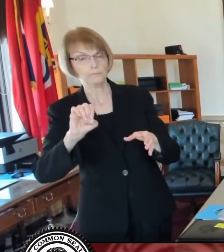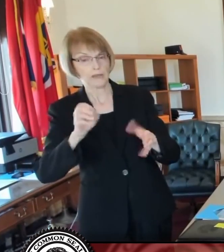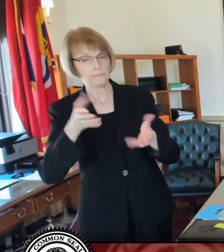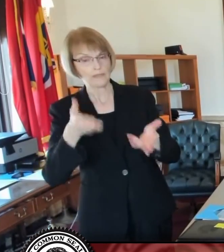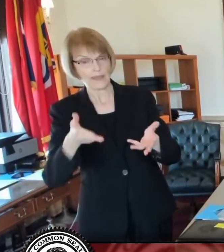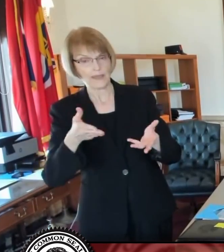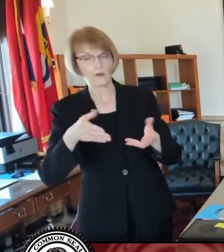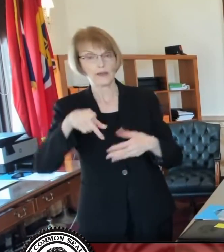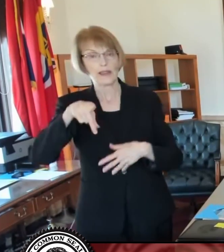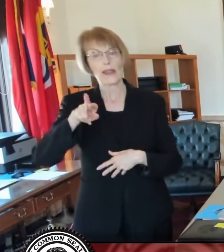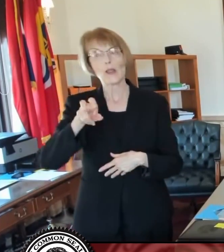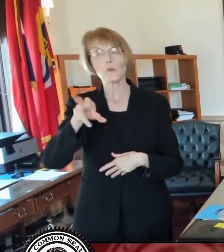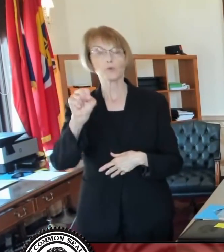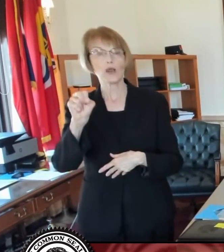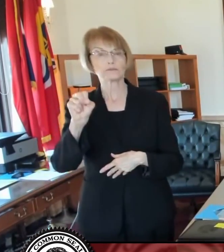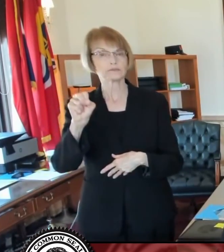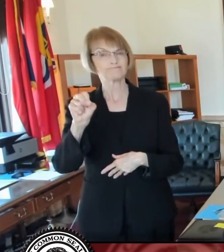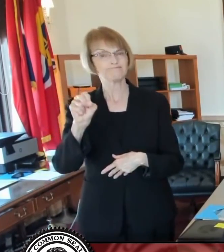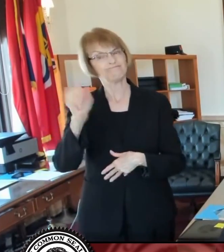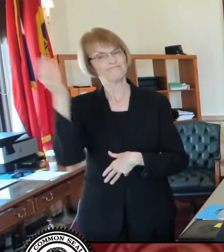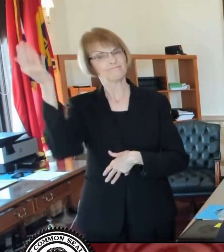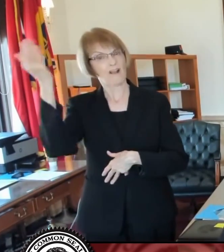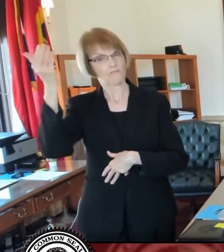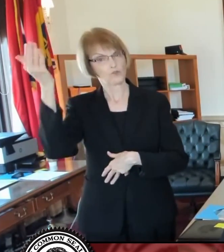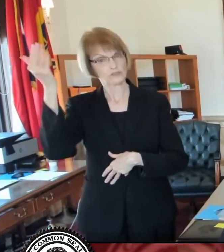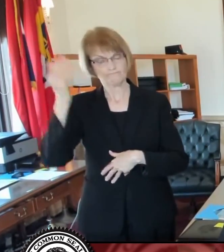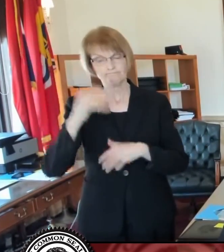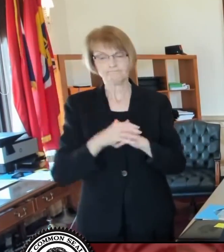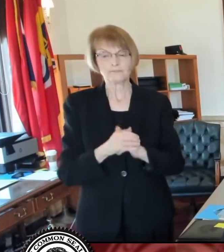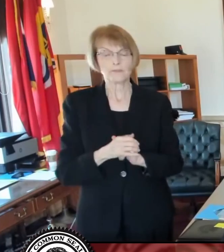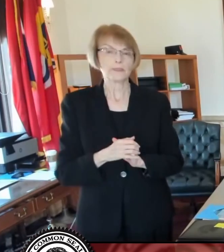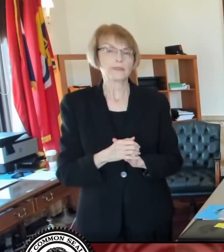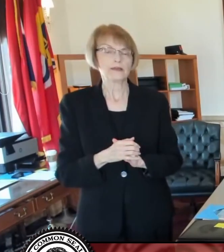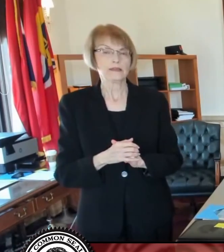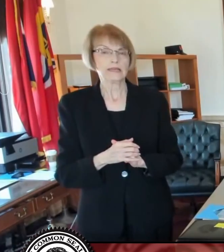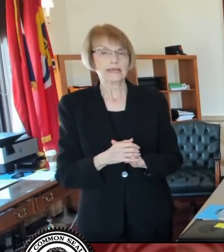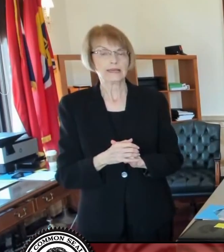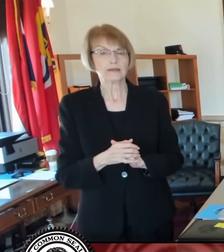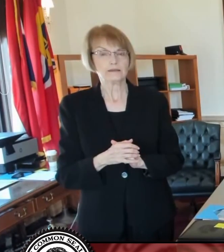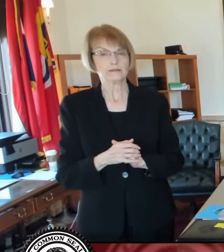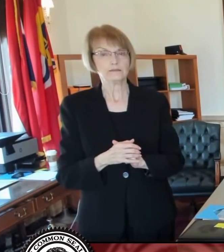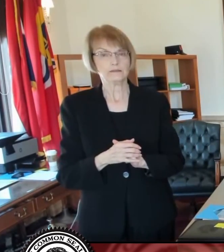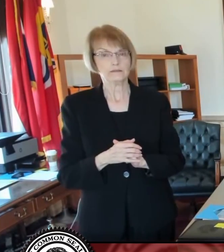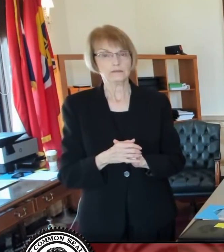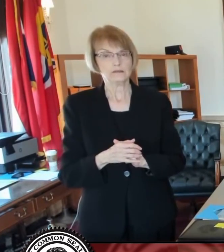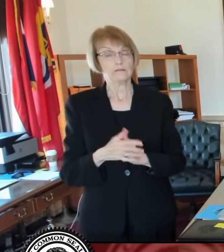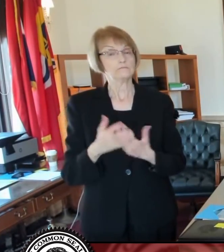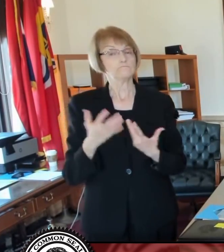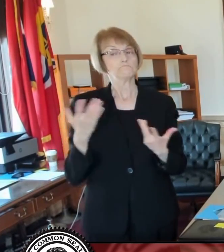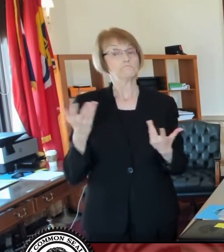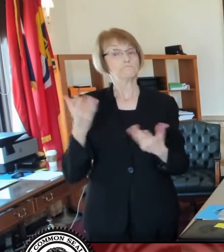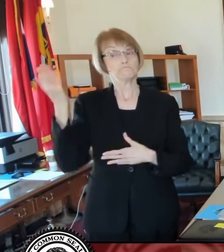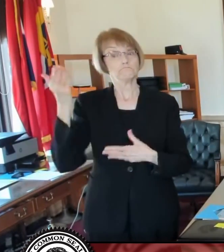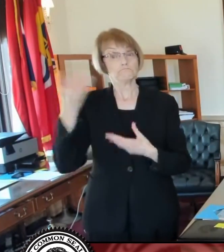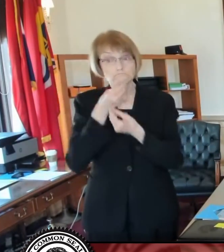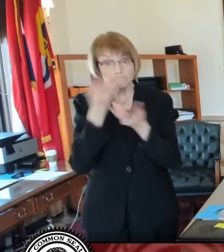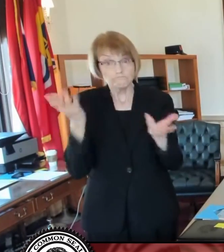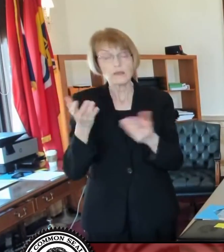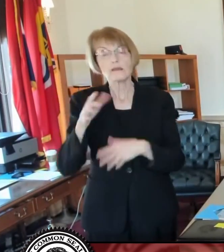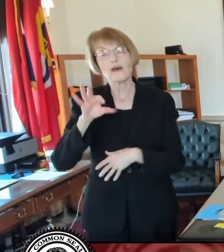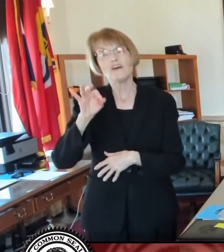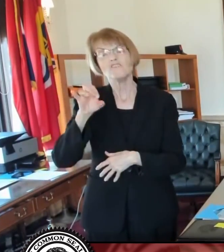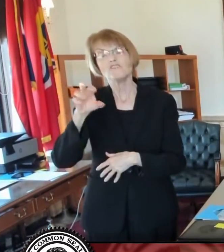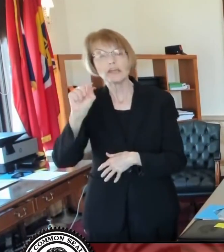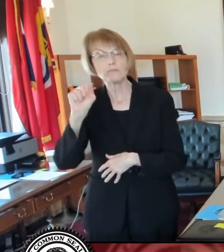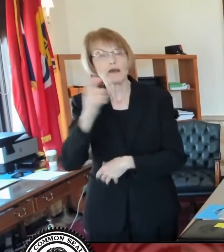a press event, which is for the FEMA event. The FEMA vaccination